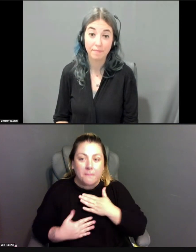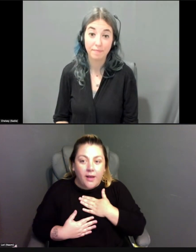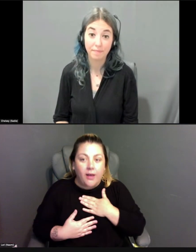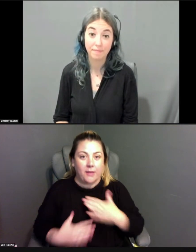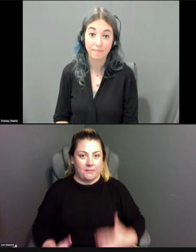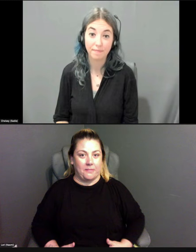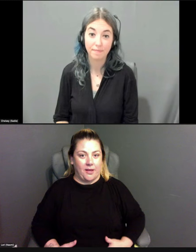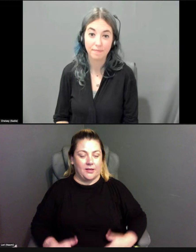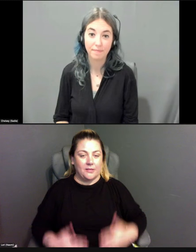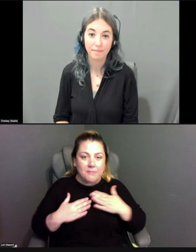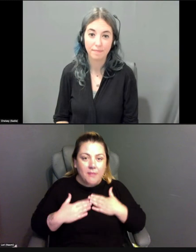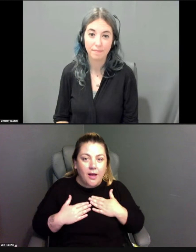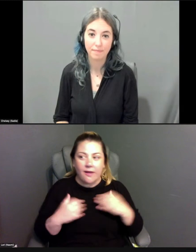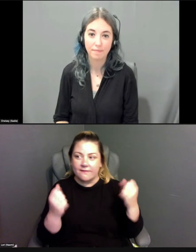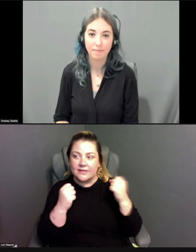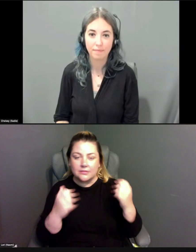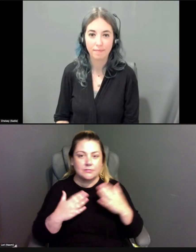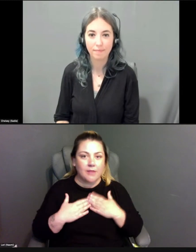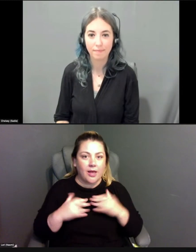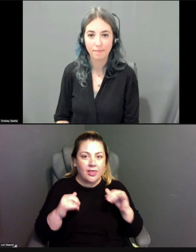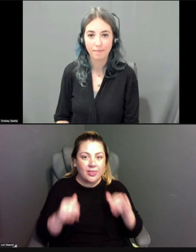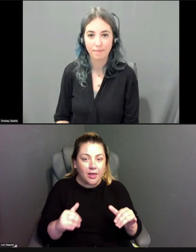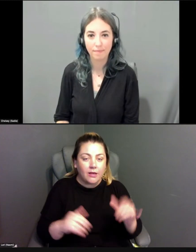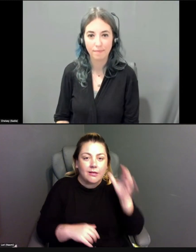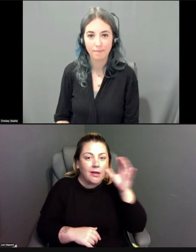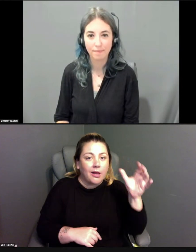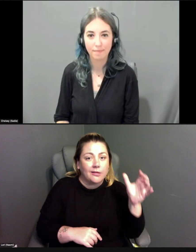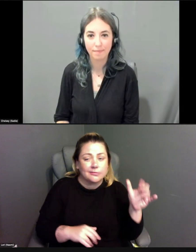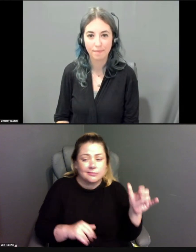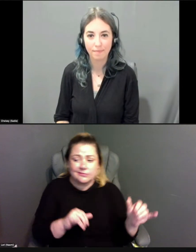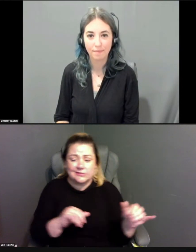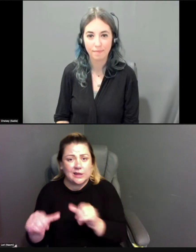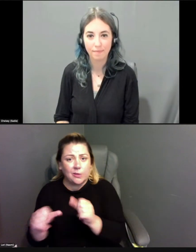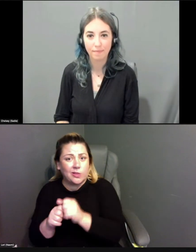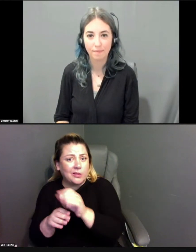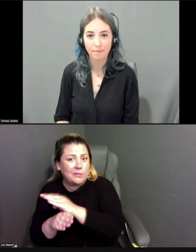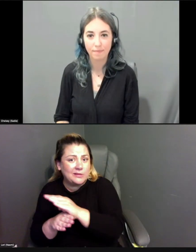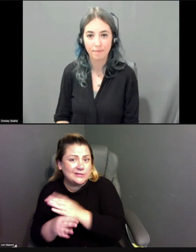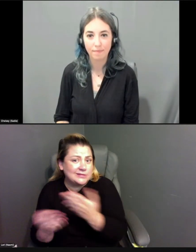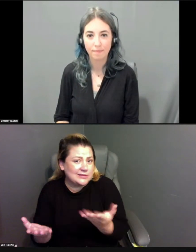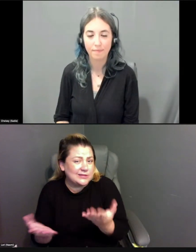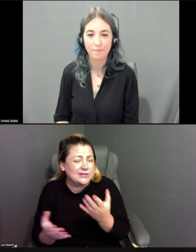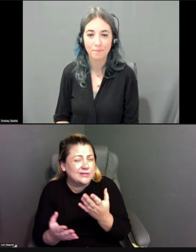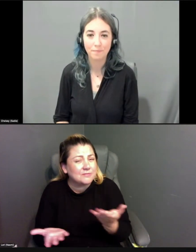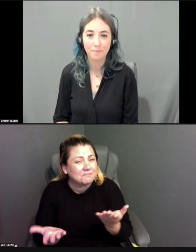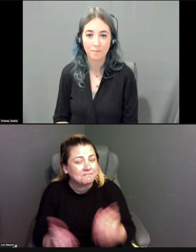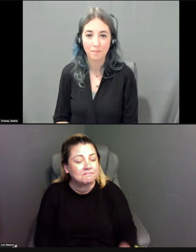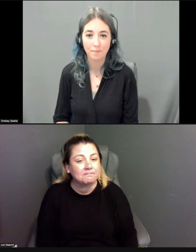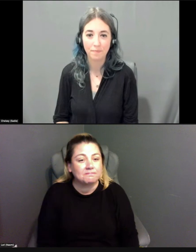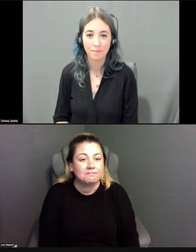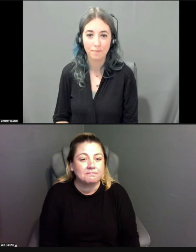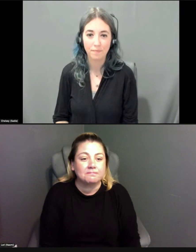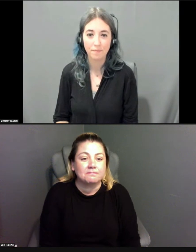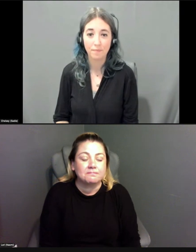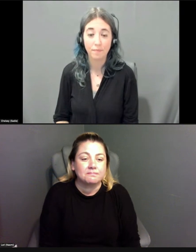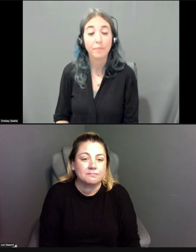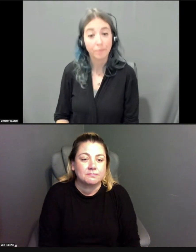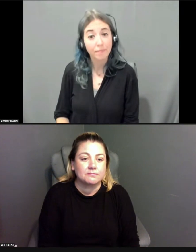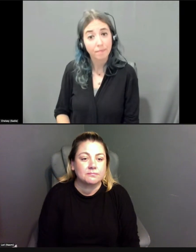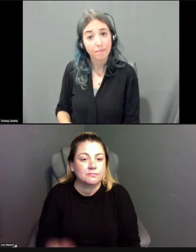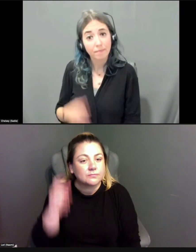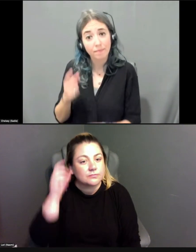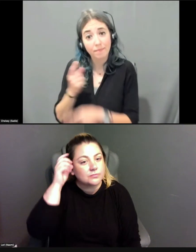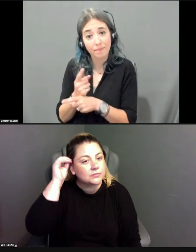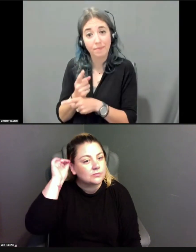business. Yes. Oh my gosh. Well, and with parenting, I know that's more of my wheelhouse in this duo